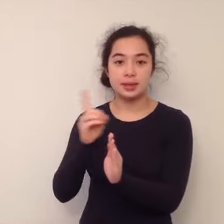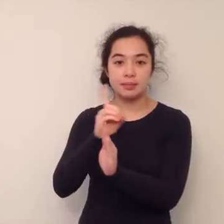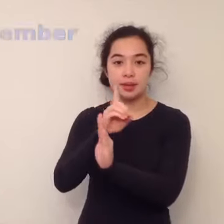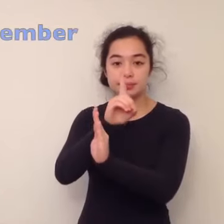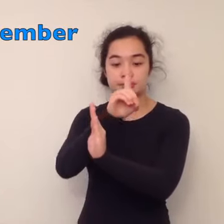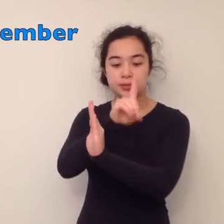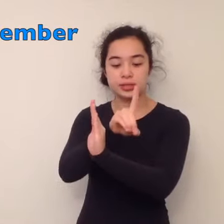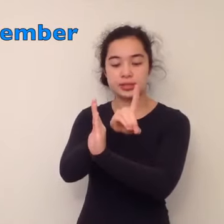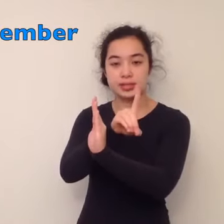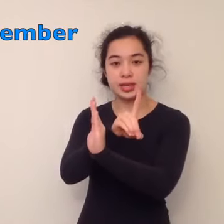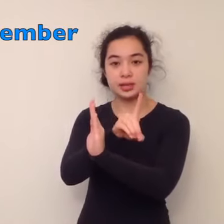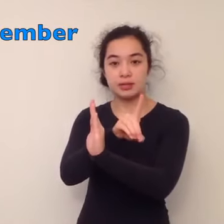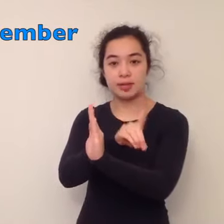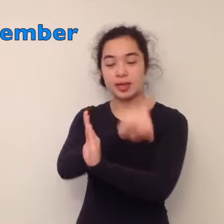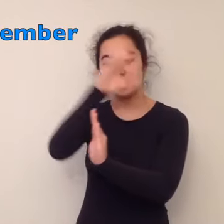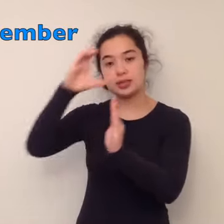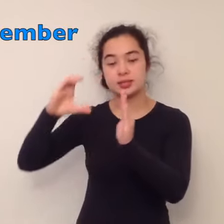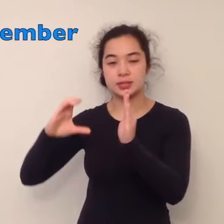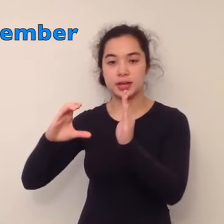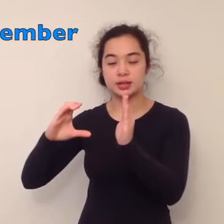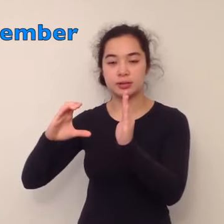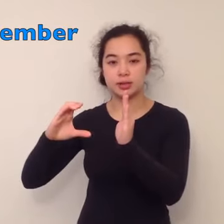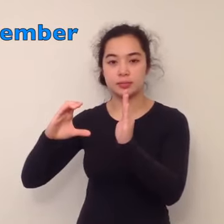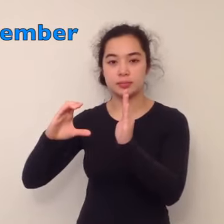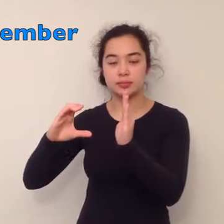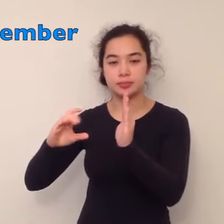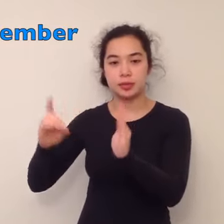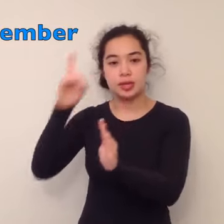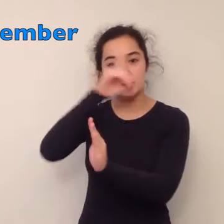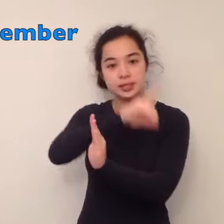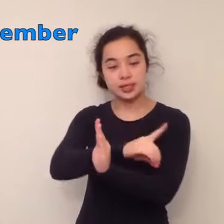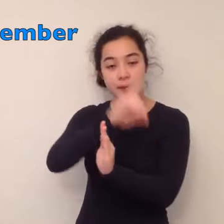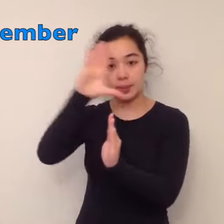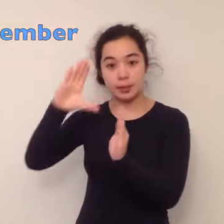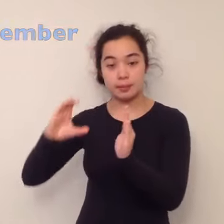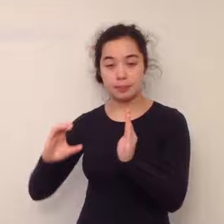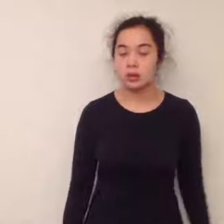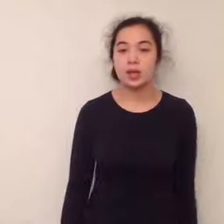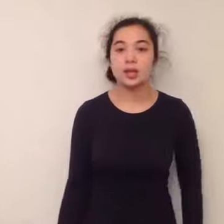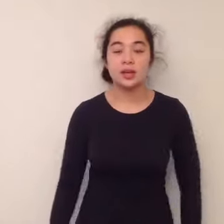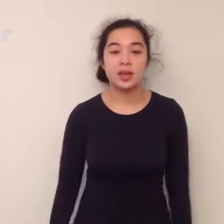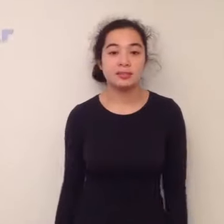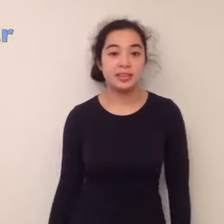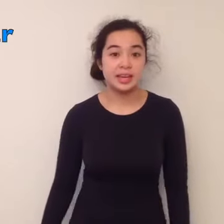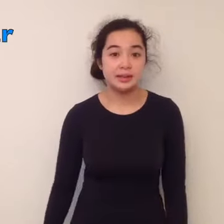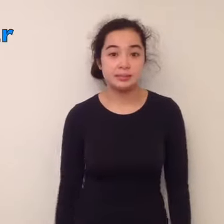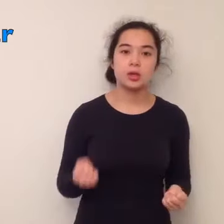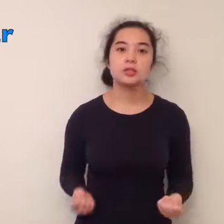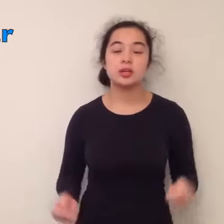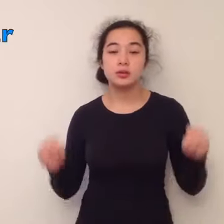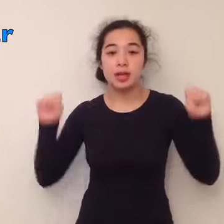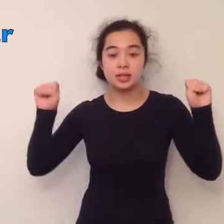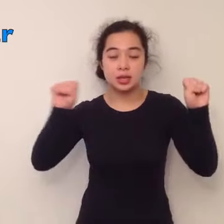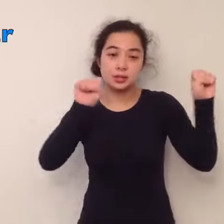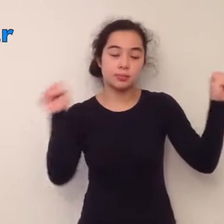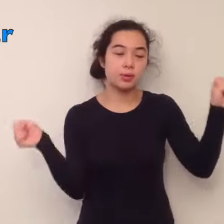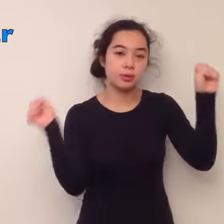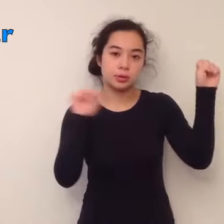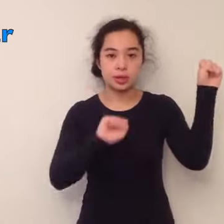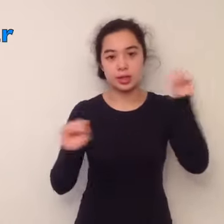December, D hand over here, C hand over here. December. And now you have year. You take your S hands in both